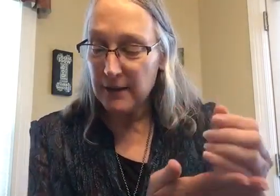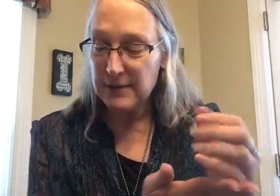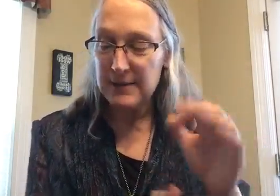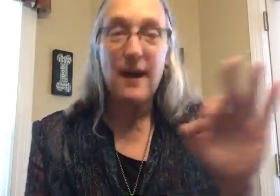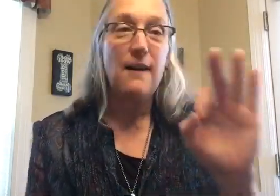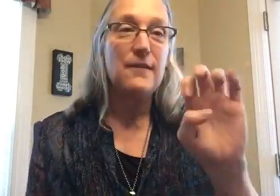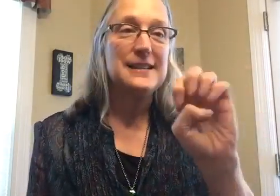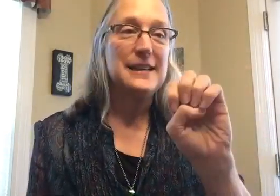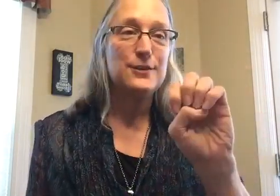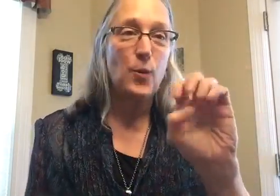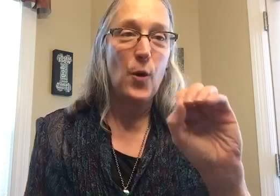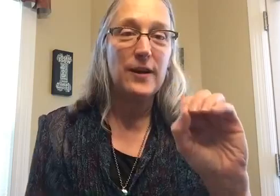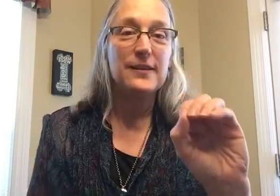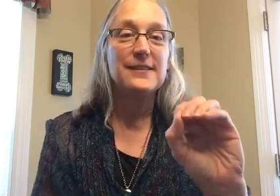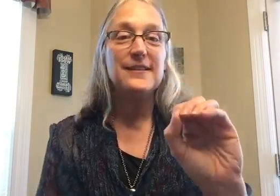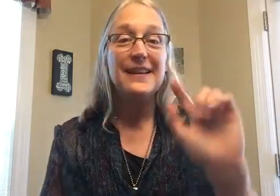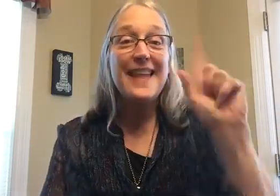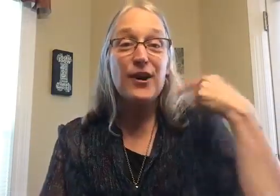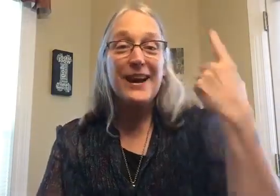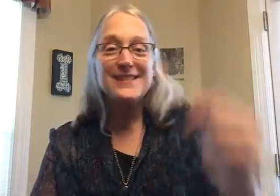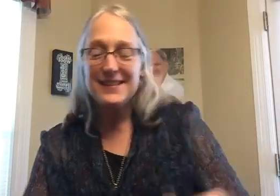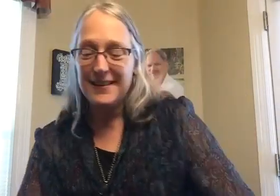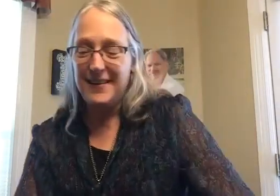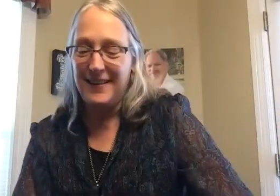bottles of essential oils. Isn't that crazy?